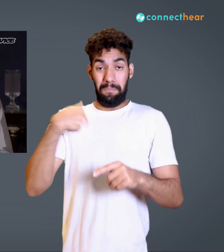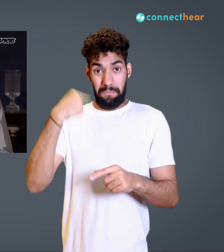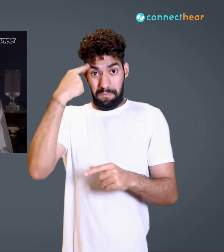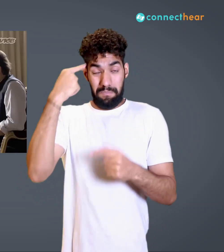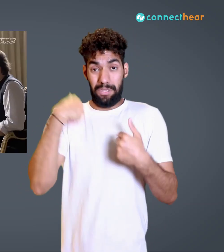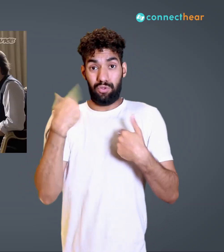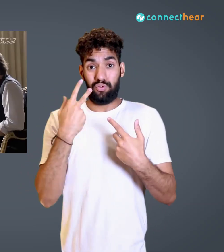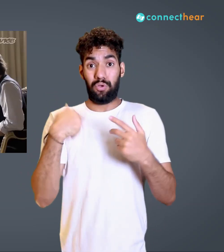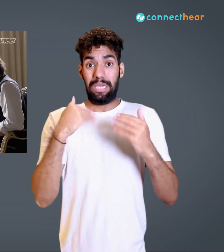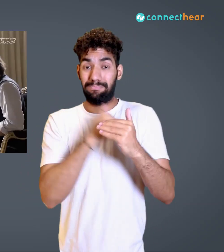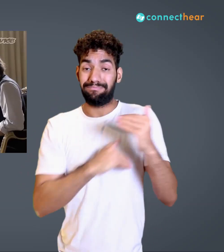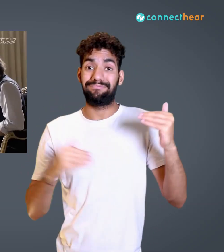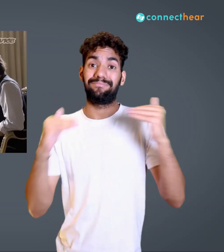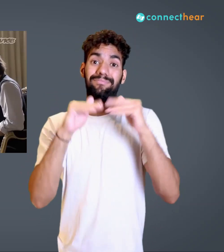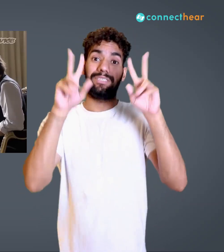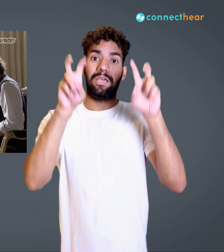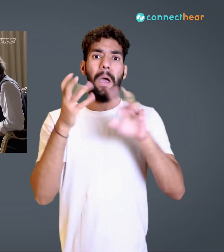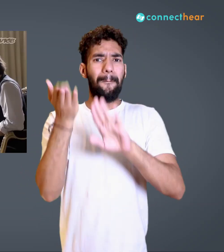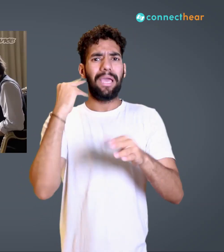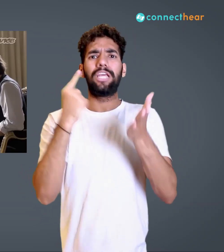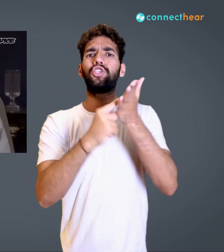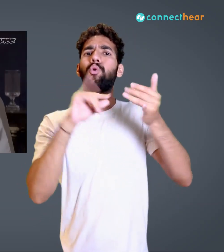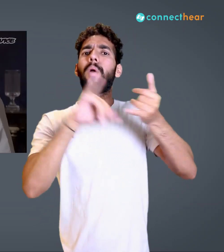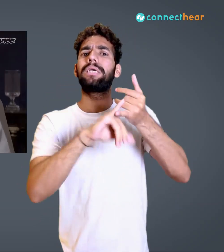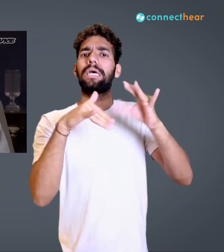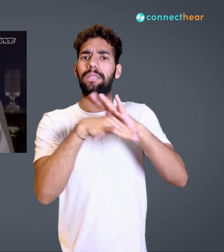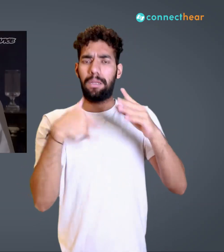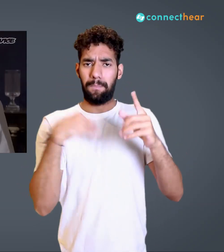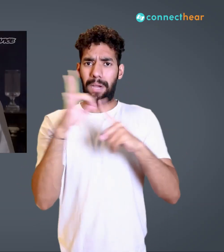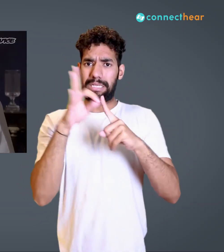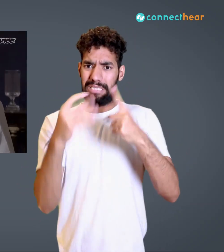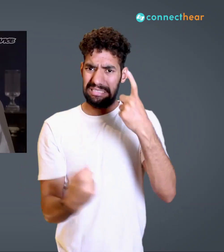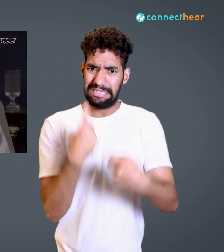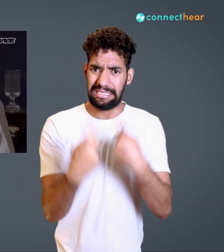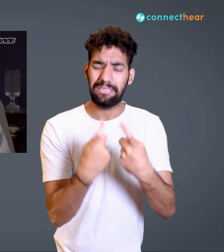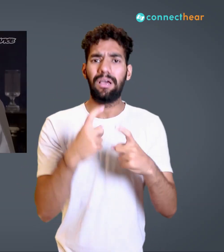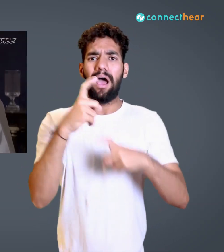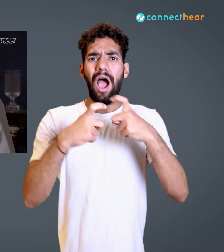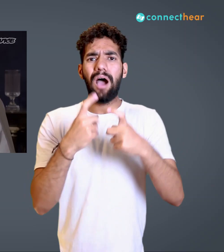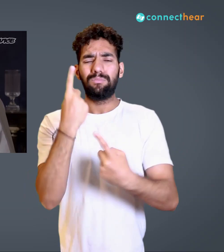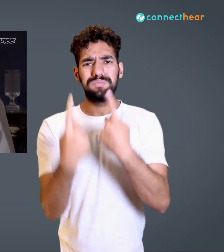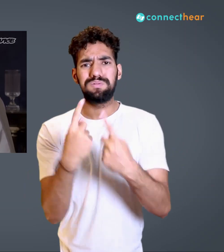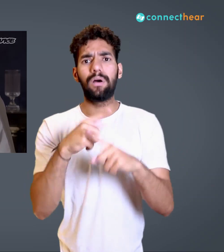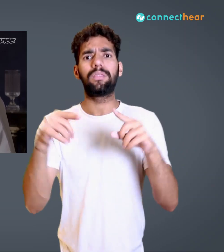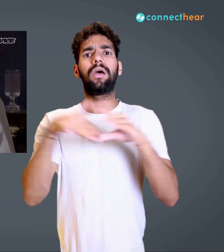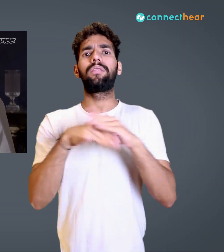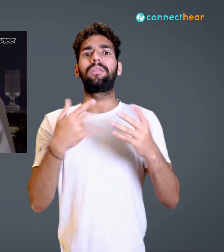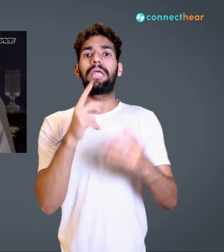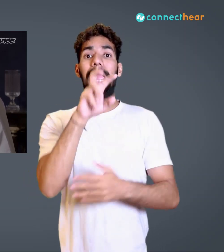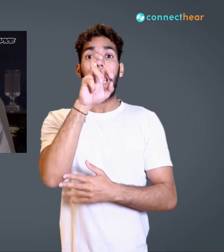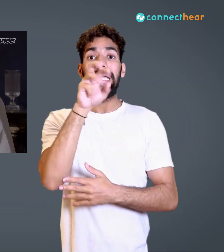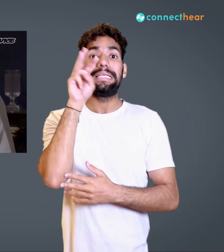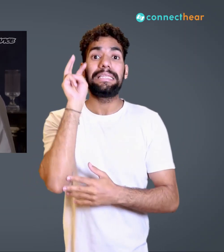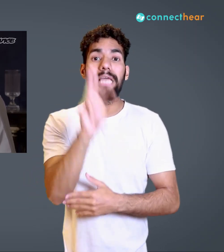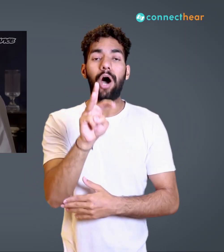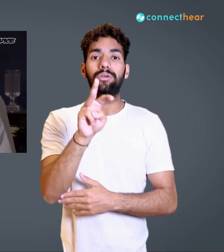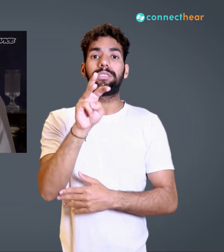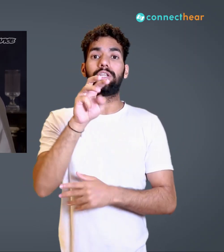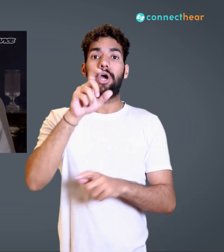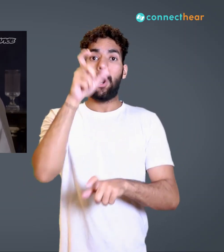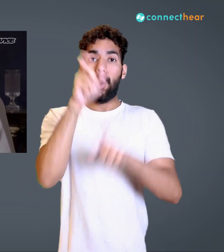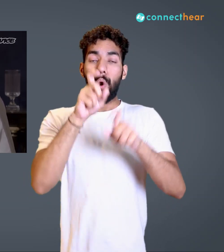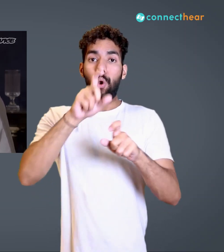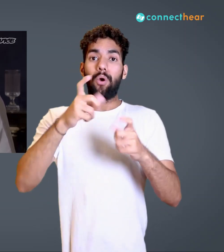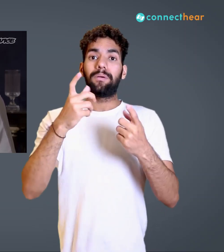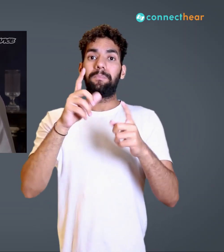stay neutral. We became part of the US war on terror. 80,000 Pakistanis were killed. Over $100 billion were